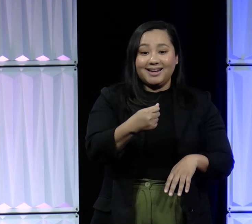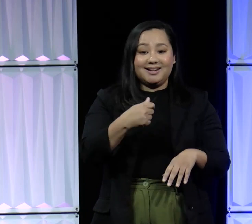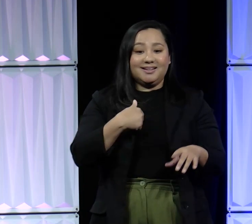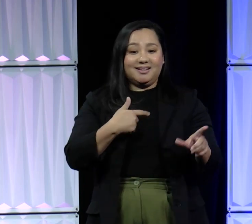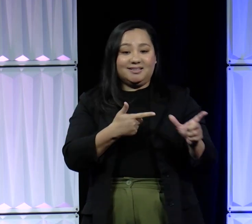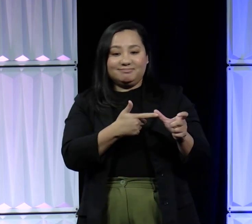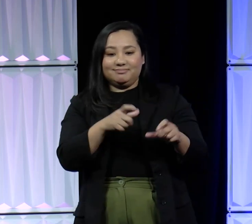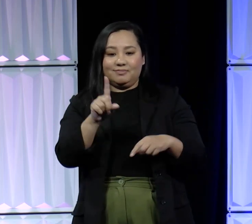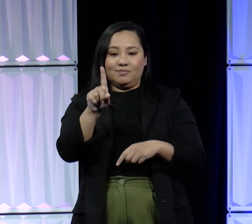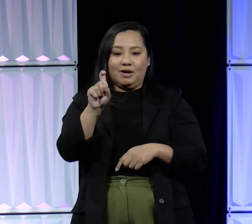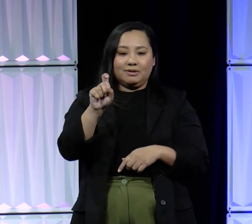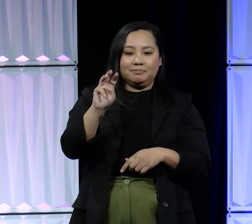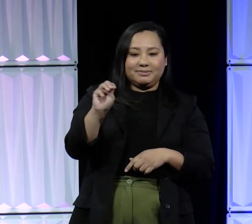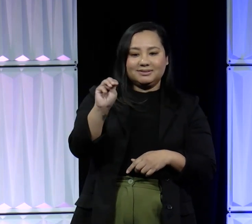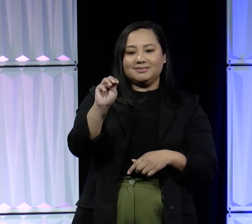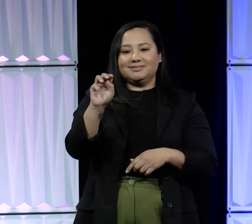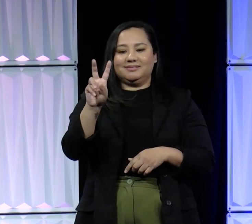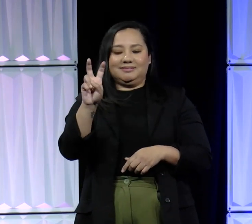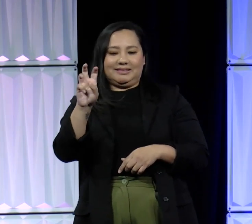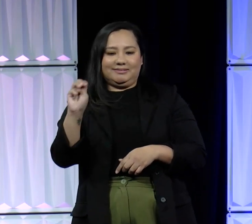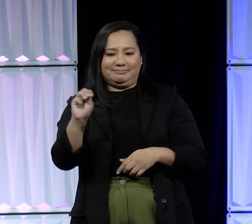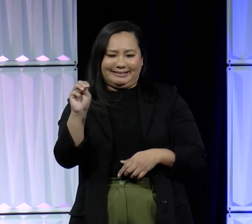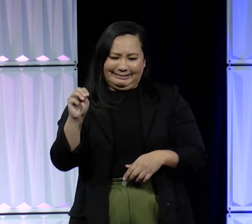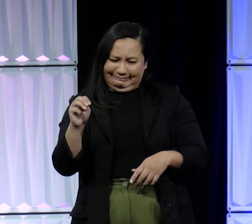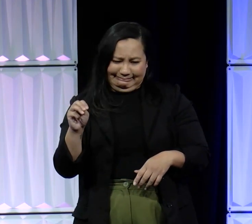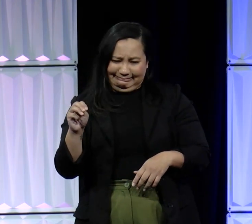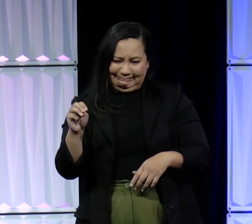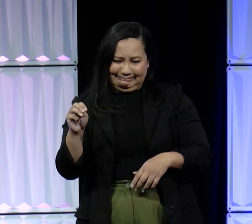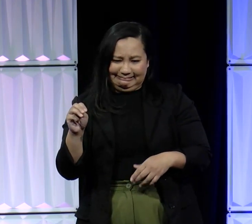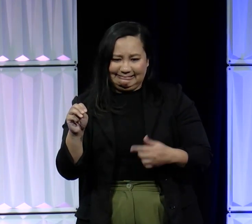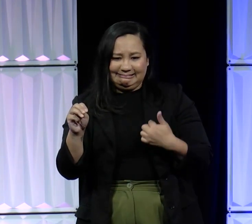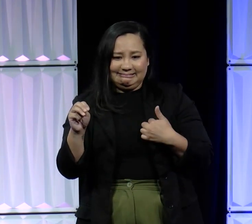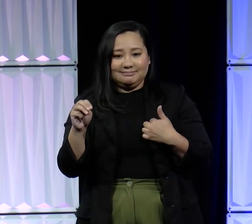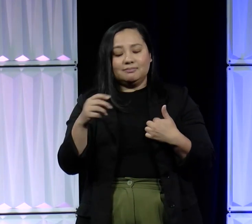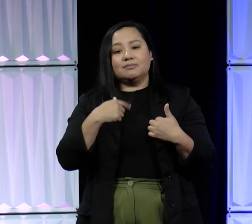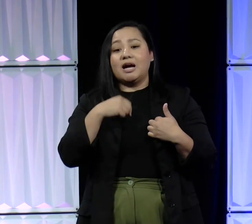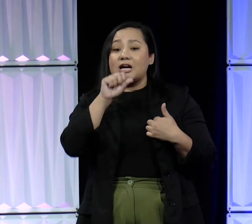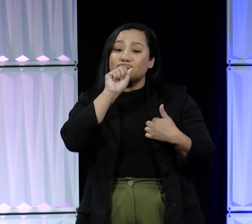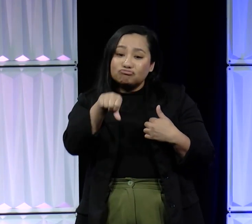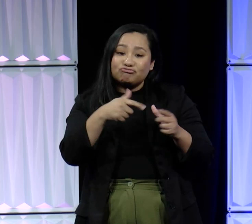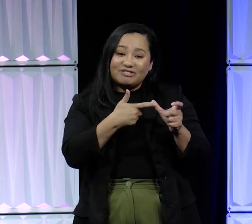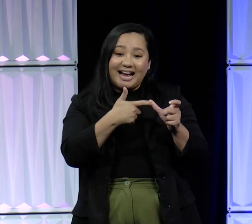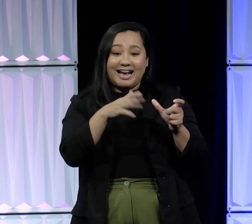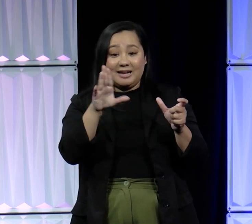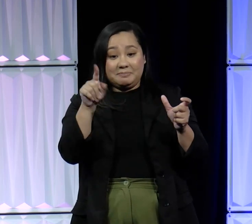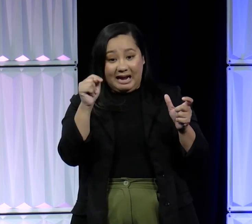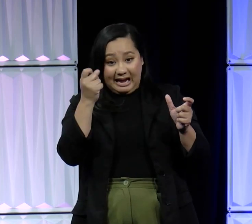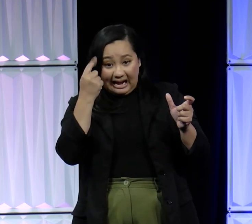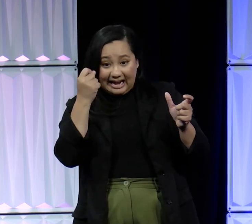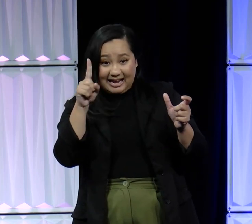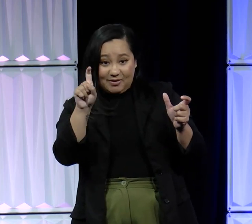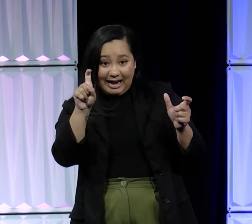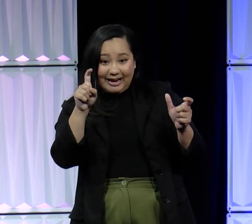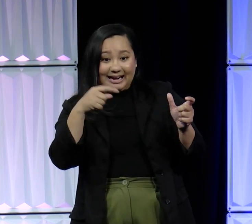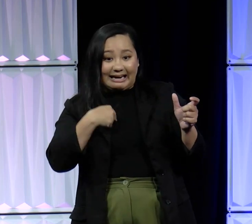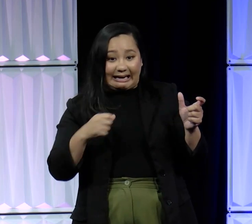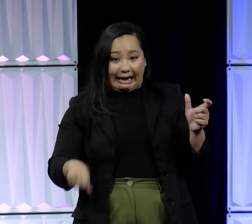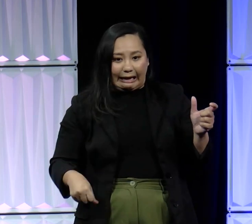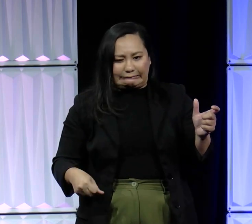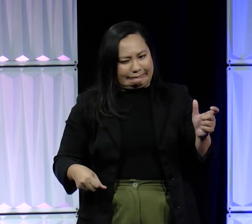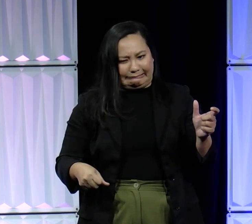meters. I loved running, but the 100 meters is only 1/4 of the track. I was used to running 4 laps around the